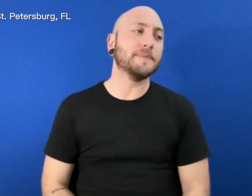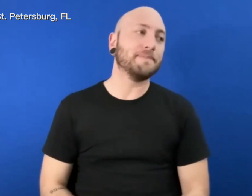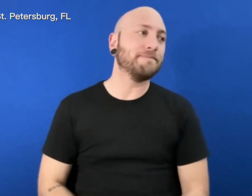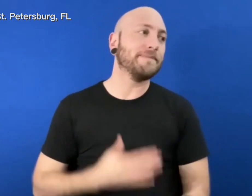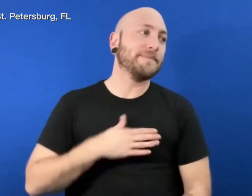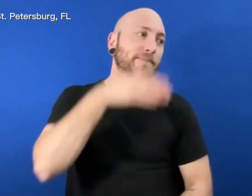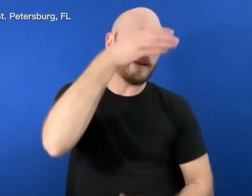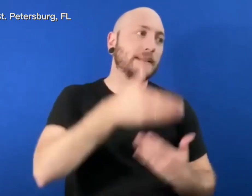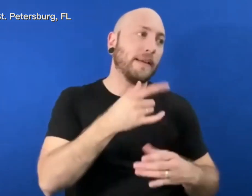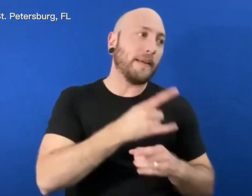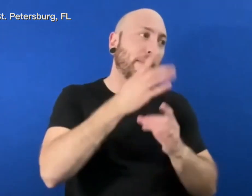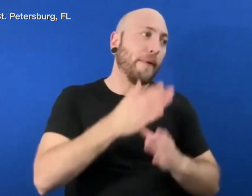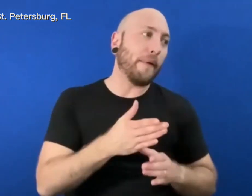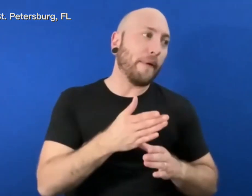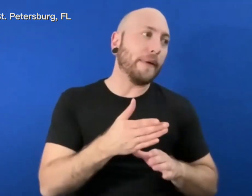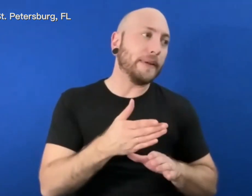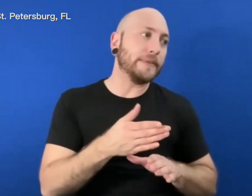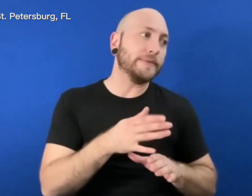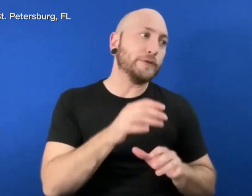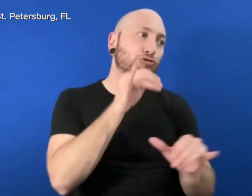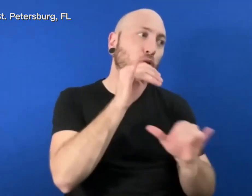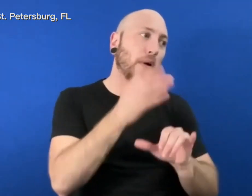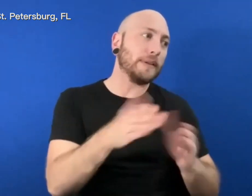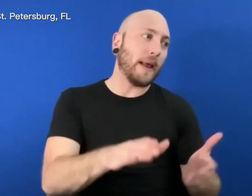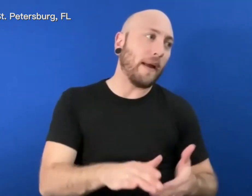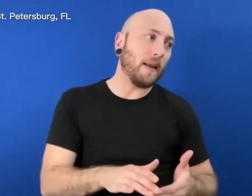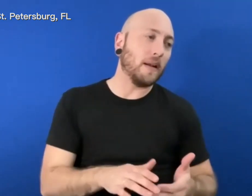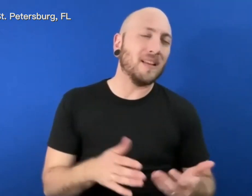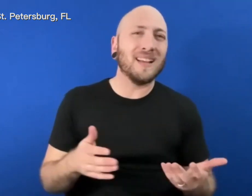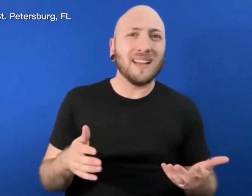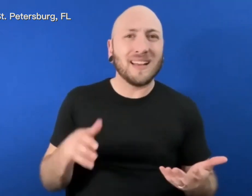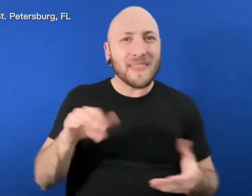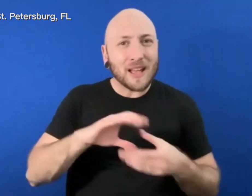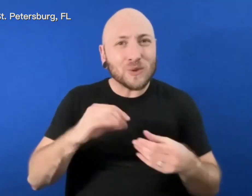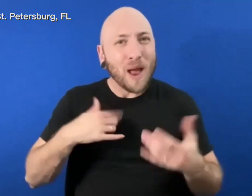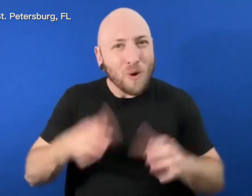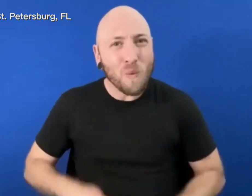my drinking that I truly couldn't live. I